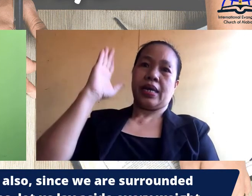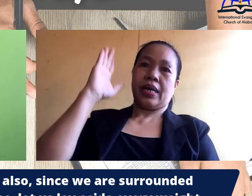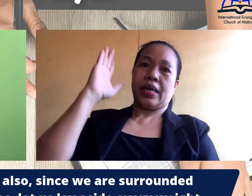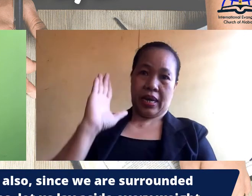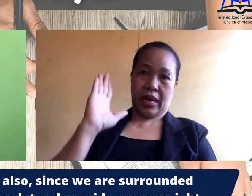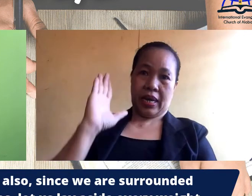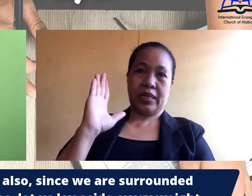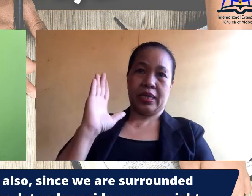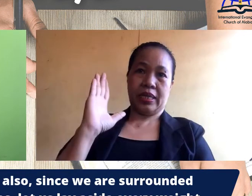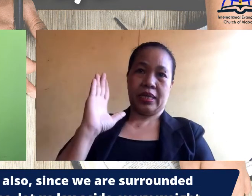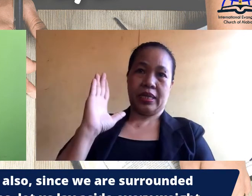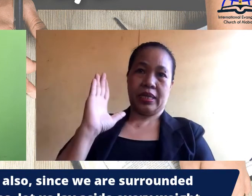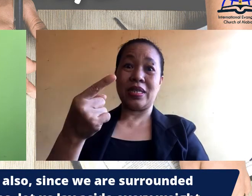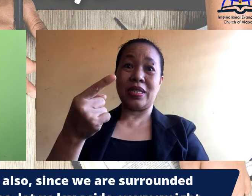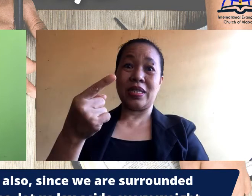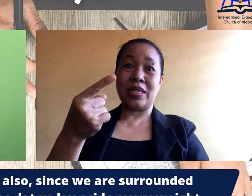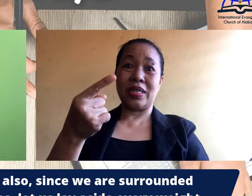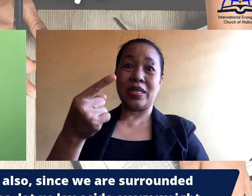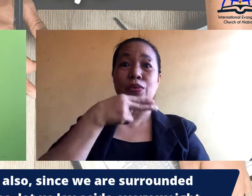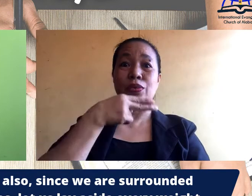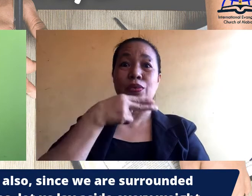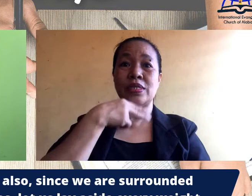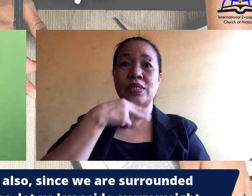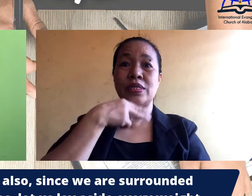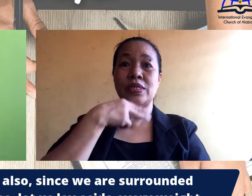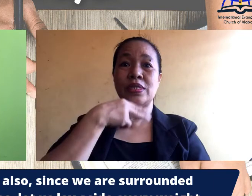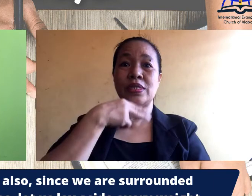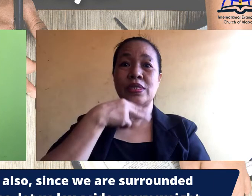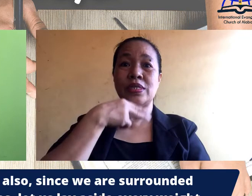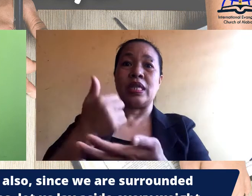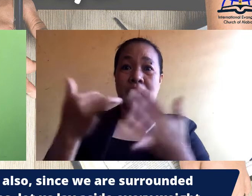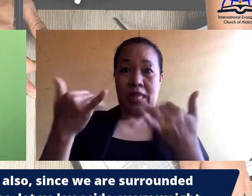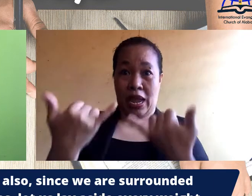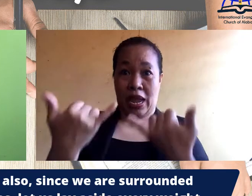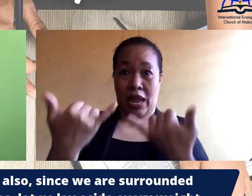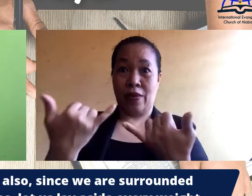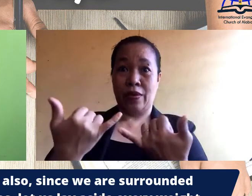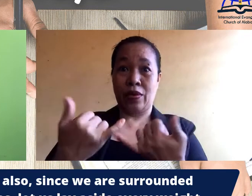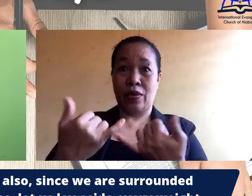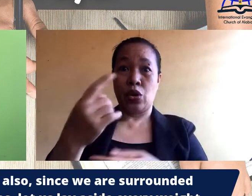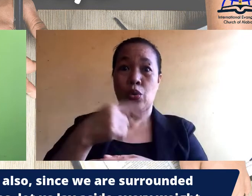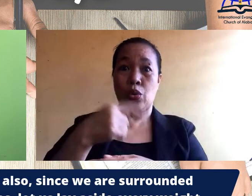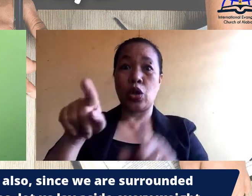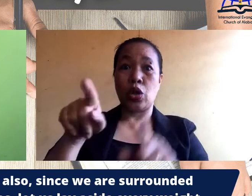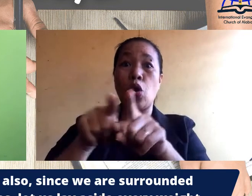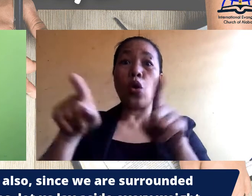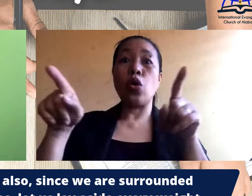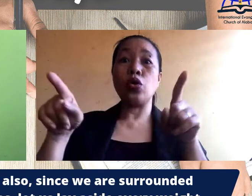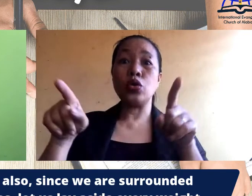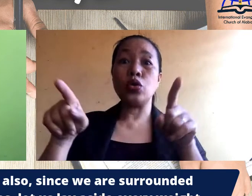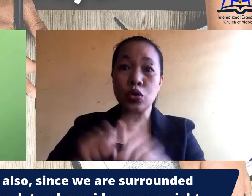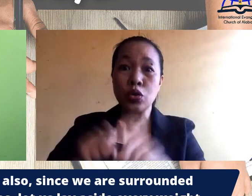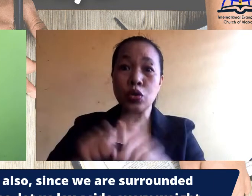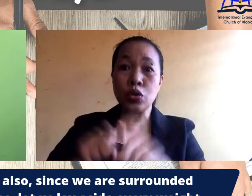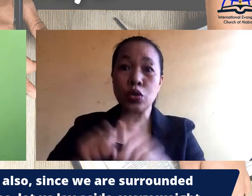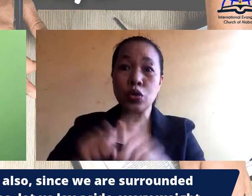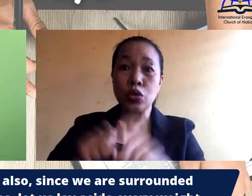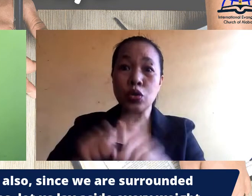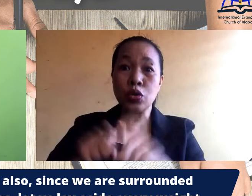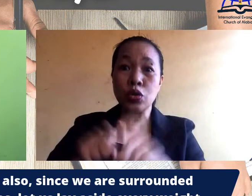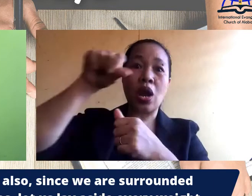are surrounded by so great a cloud of witnesses, let us